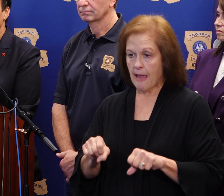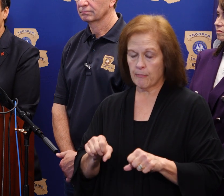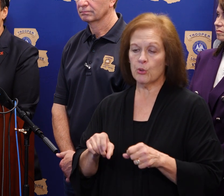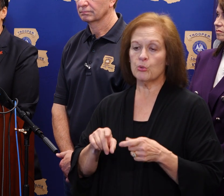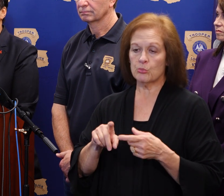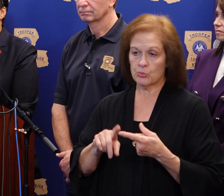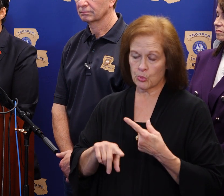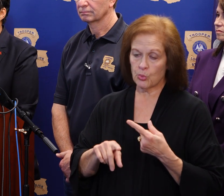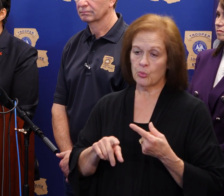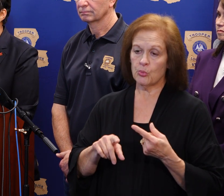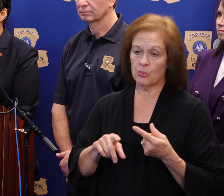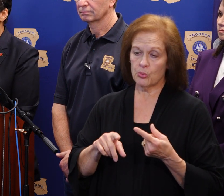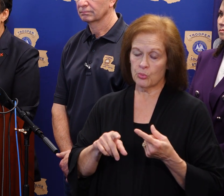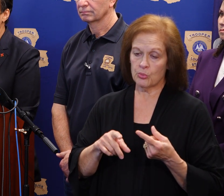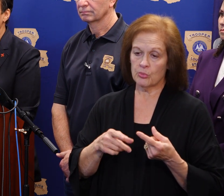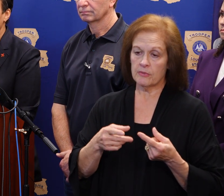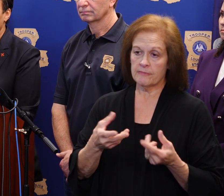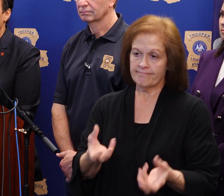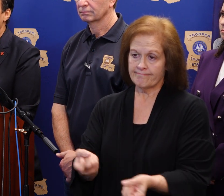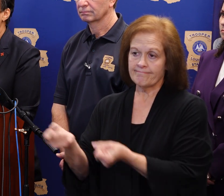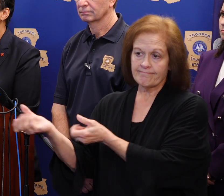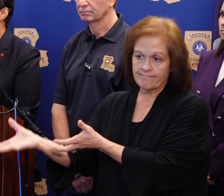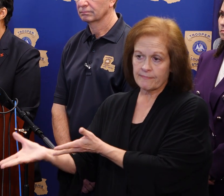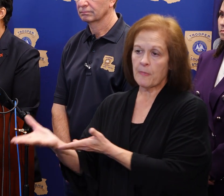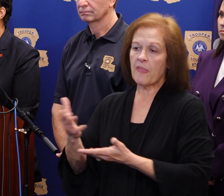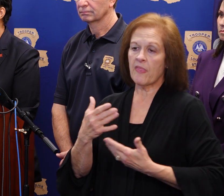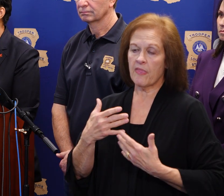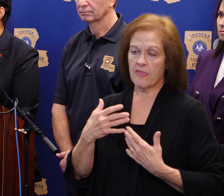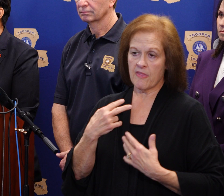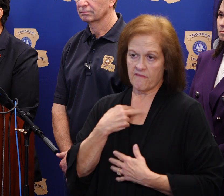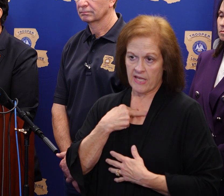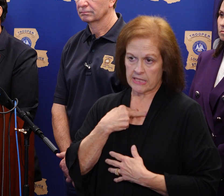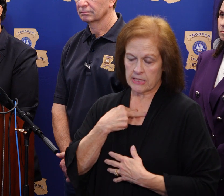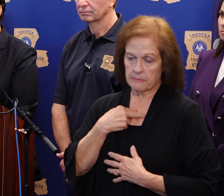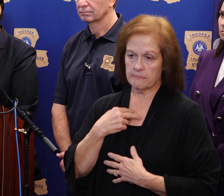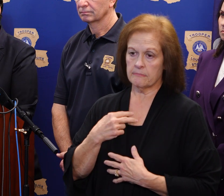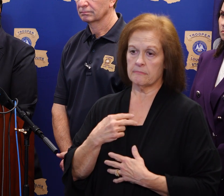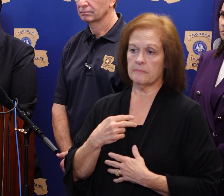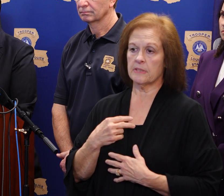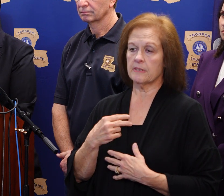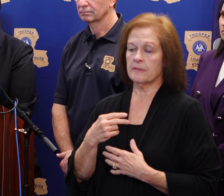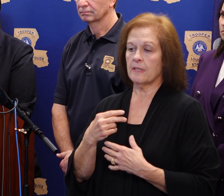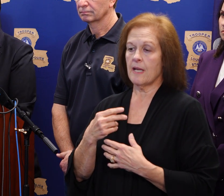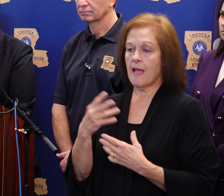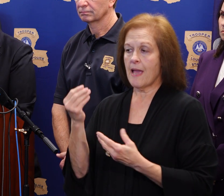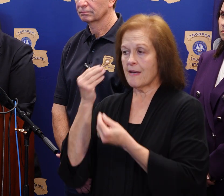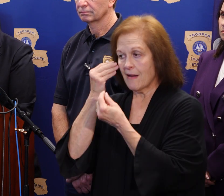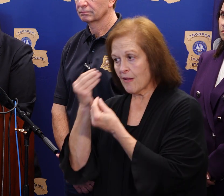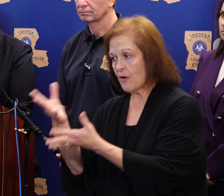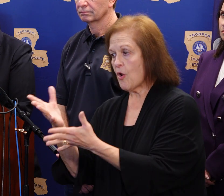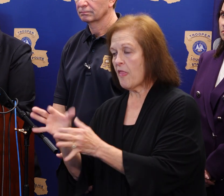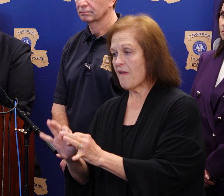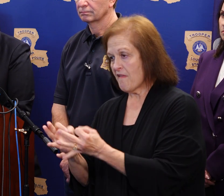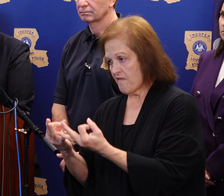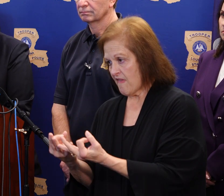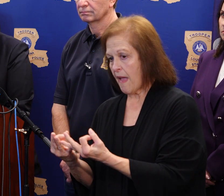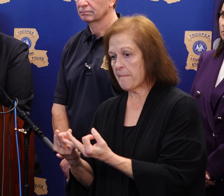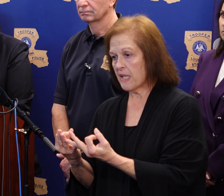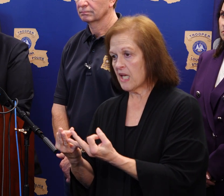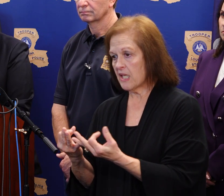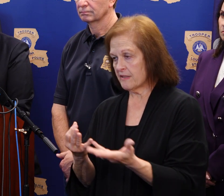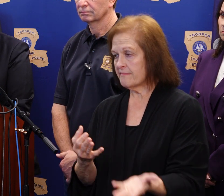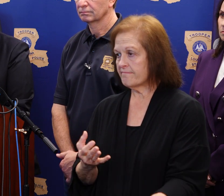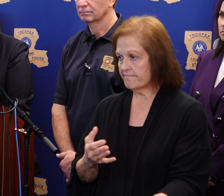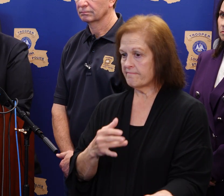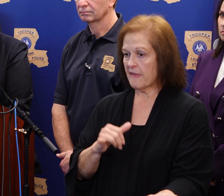victims, identify them, and notify their families. Real reverence. They